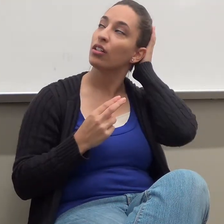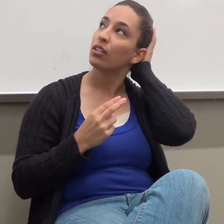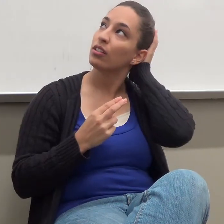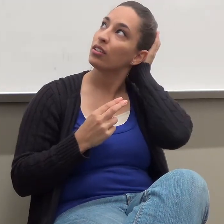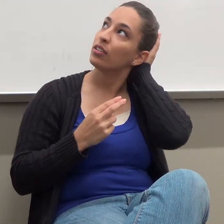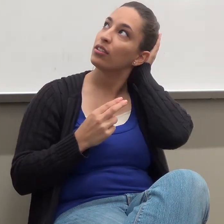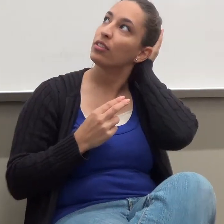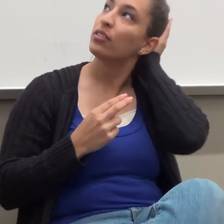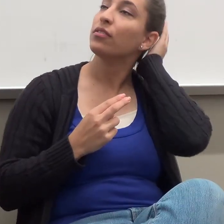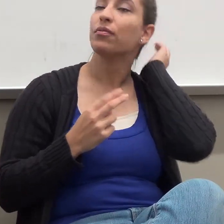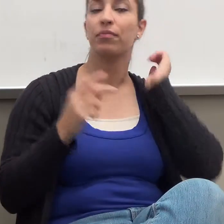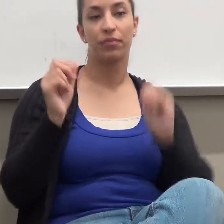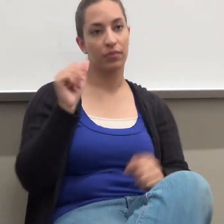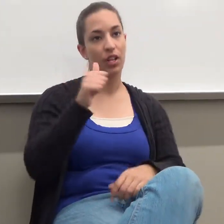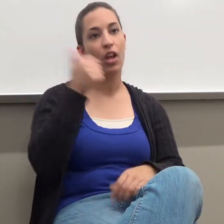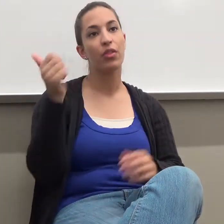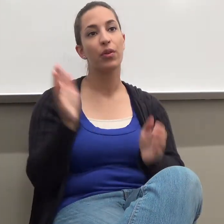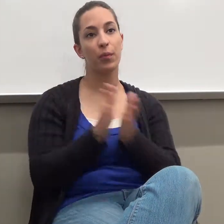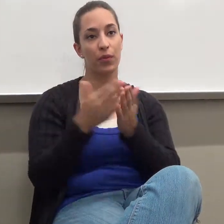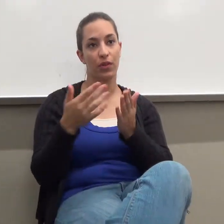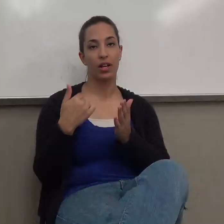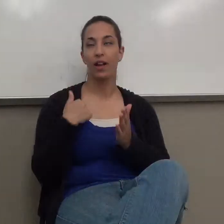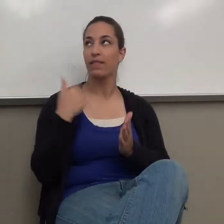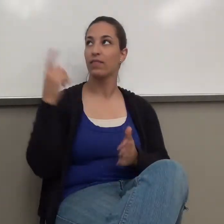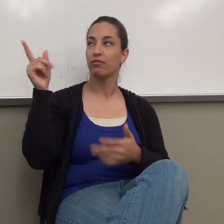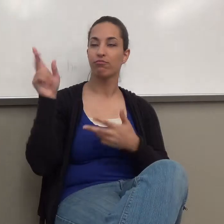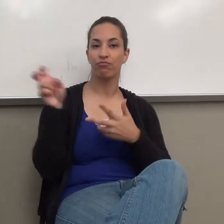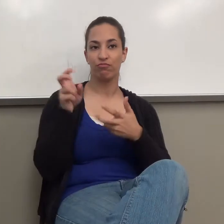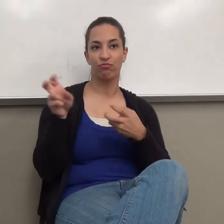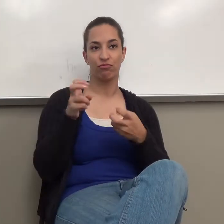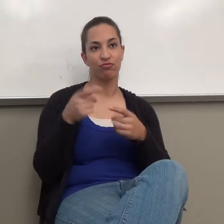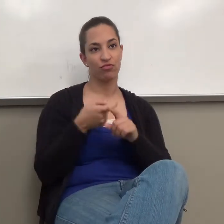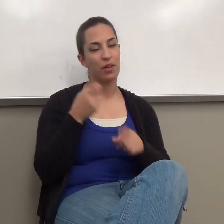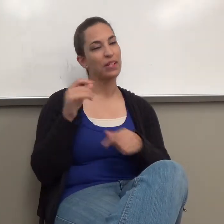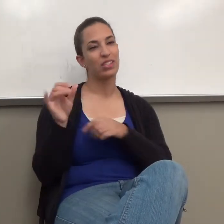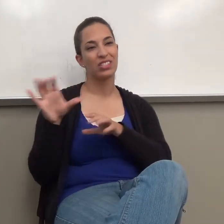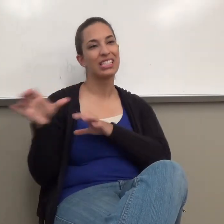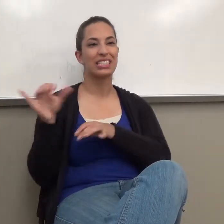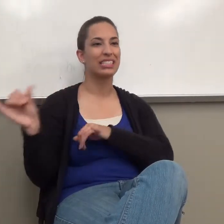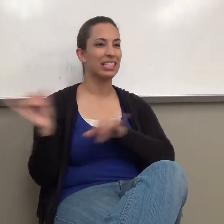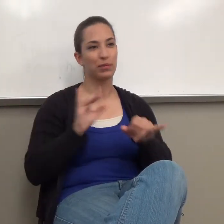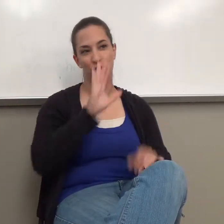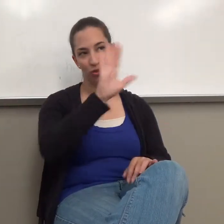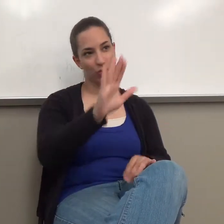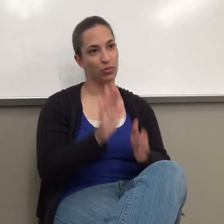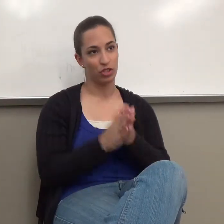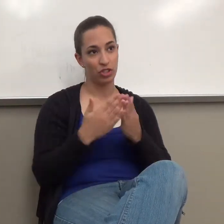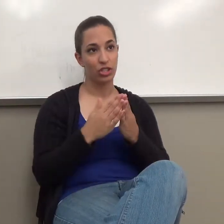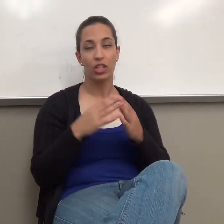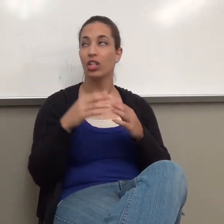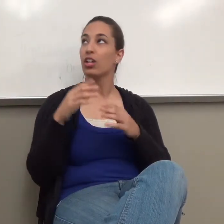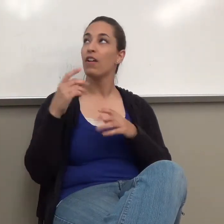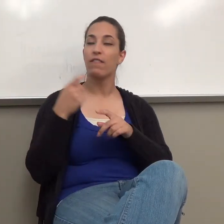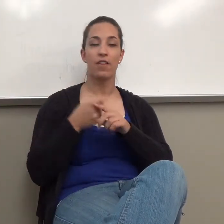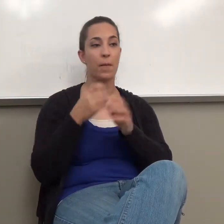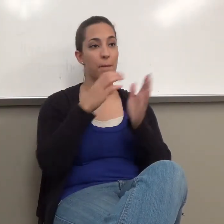this other book that I'm getting these out of does the same thing your book does. It moves from paragraph to essay.